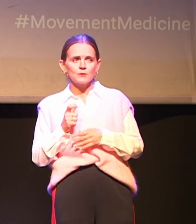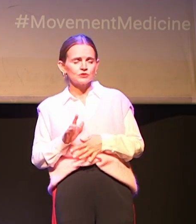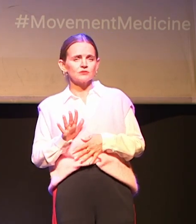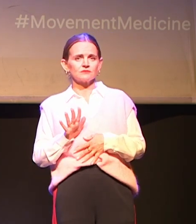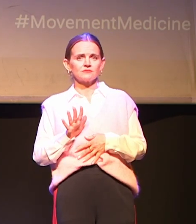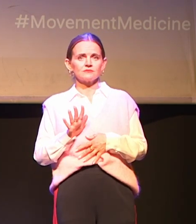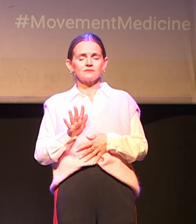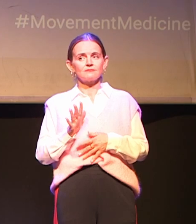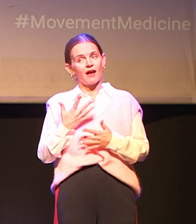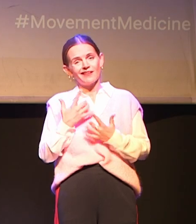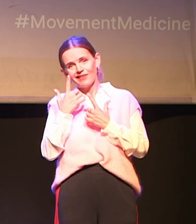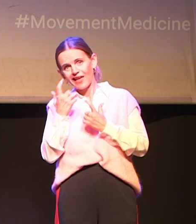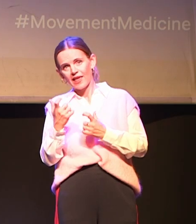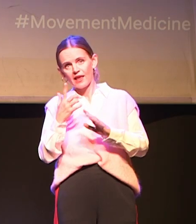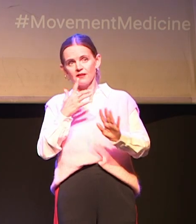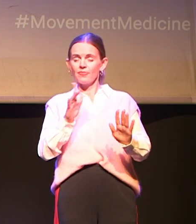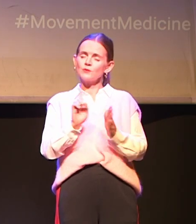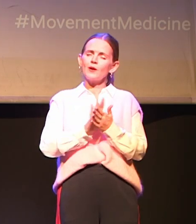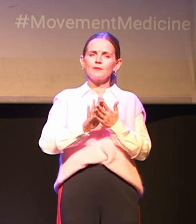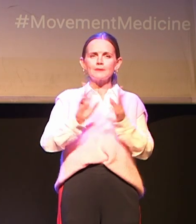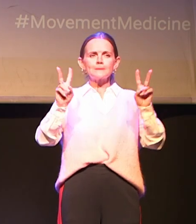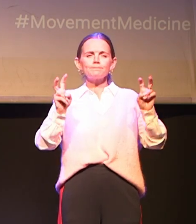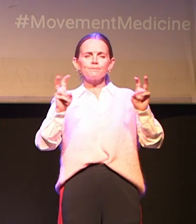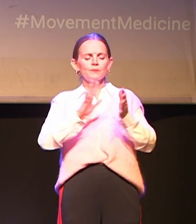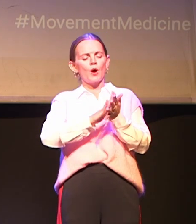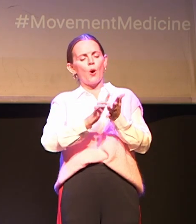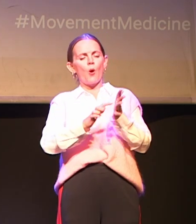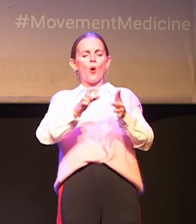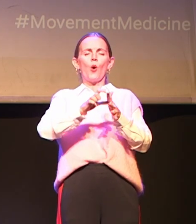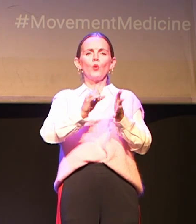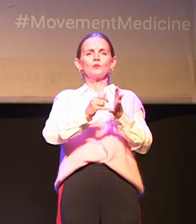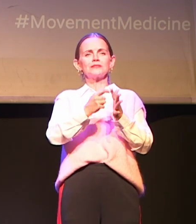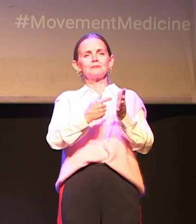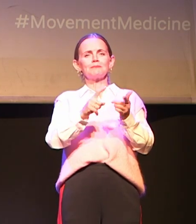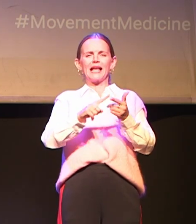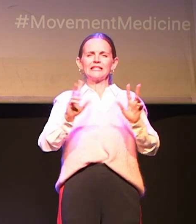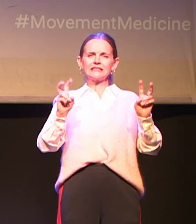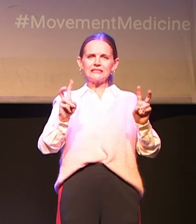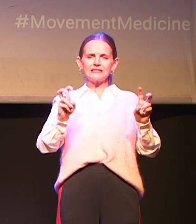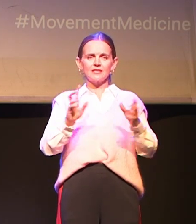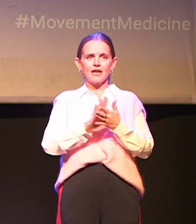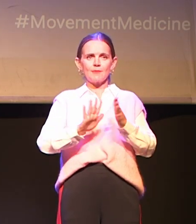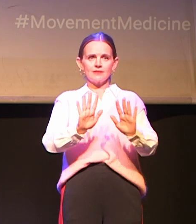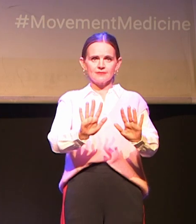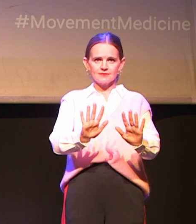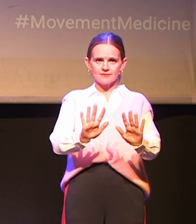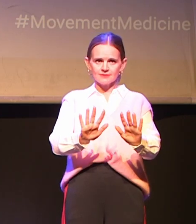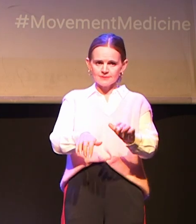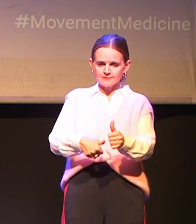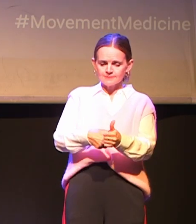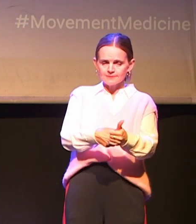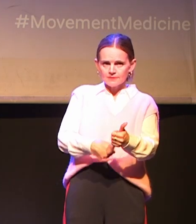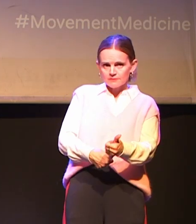I can stand. That's what it means for me to hold space. I stand on the shore. I hold your hand as you go under the